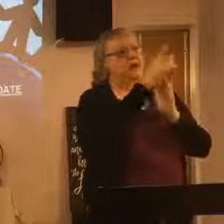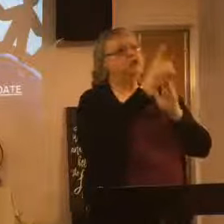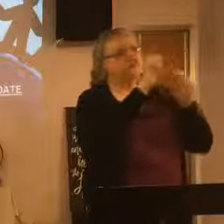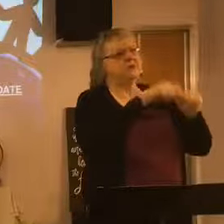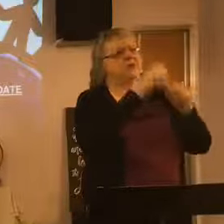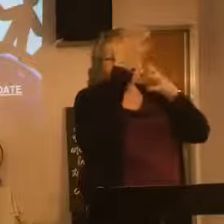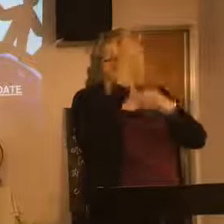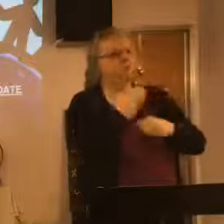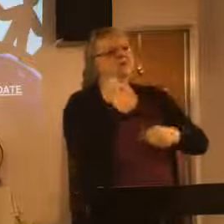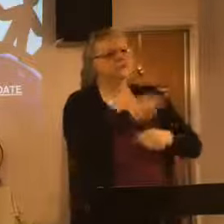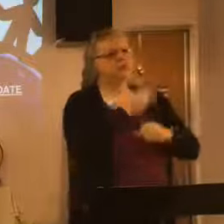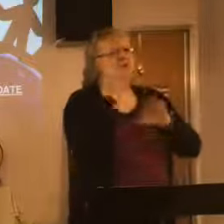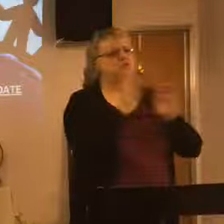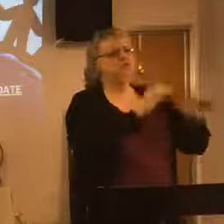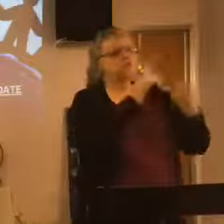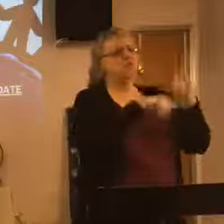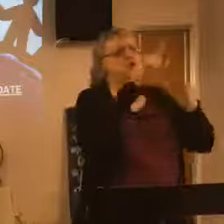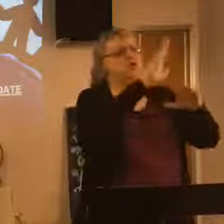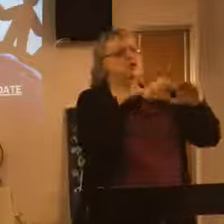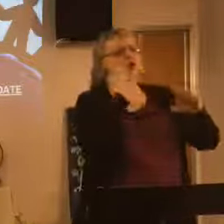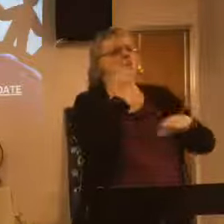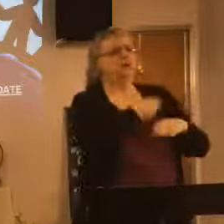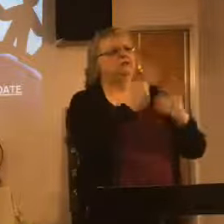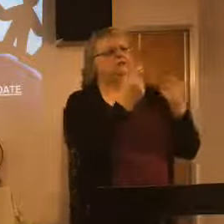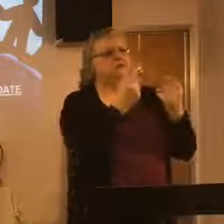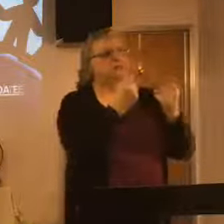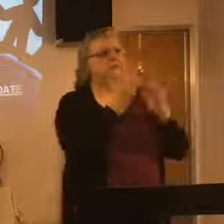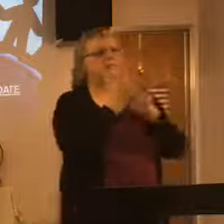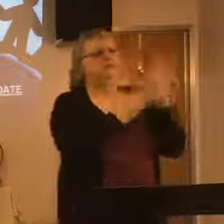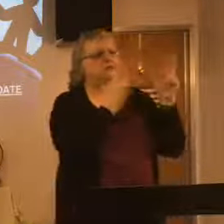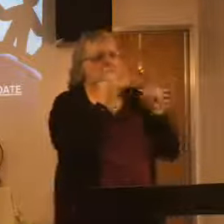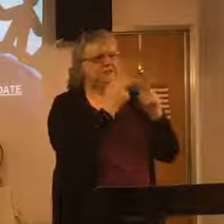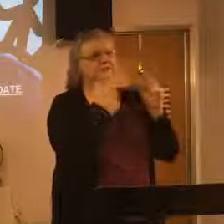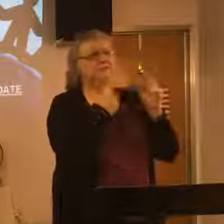do what you've called us to do in this time. In Jesus' name, amen.